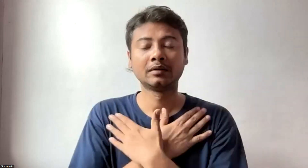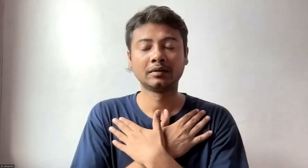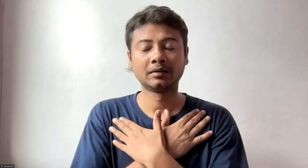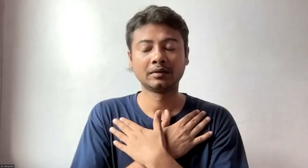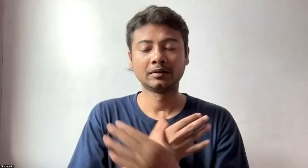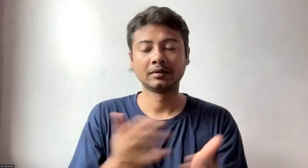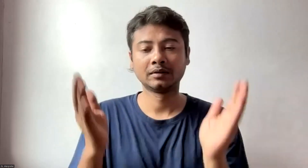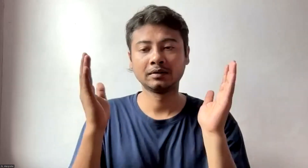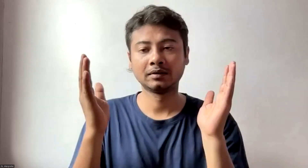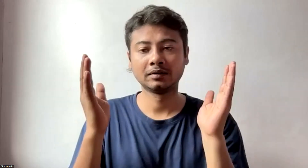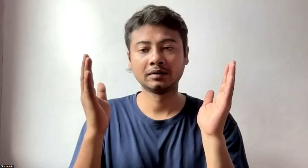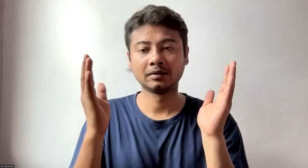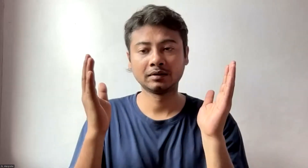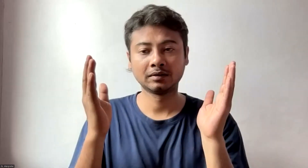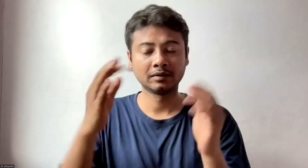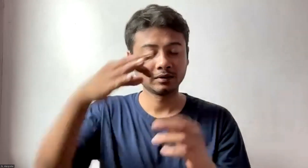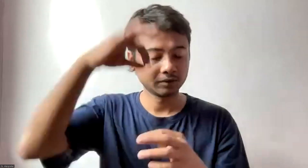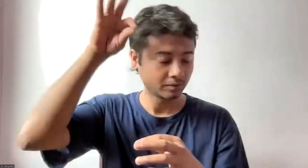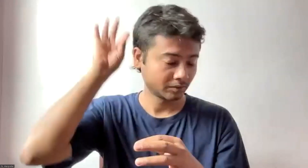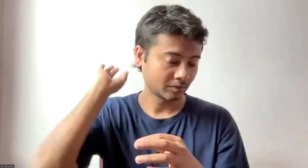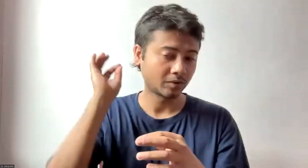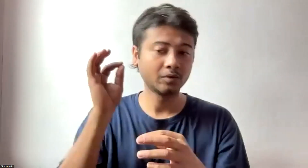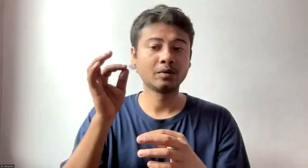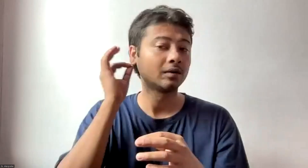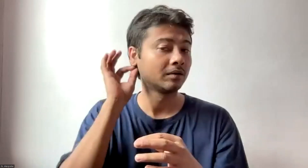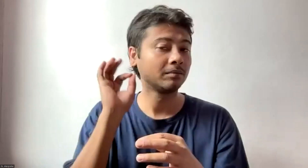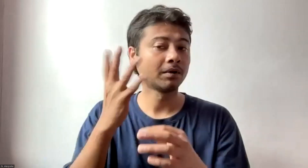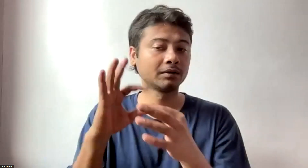Shivasadi Gaurabhaktarinda.